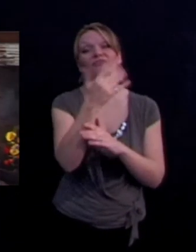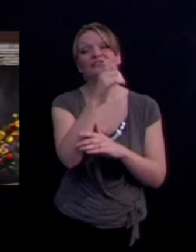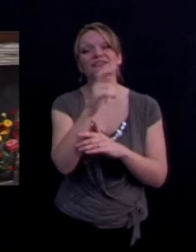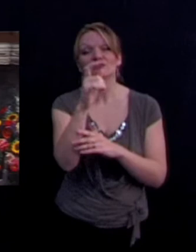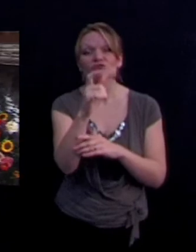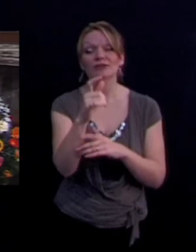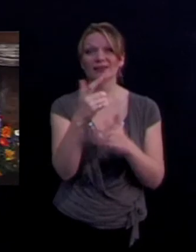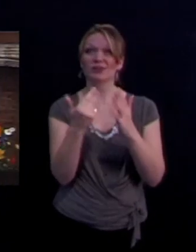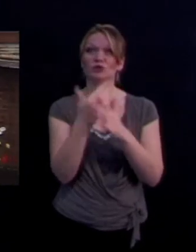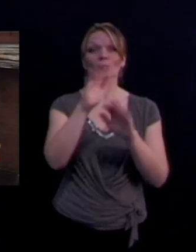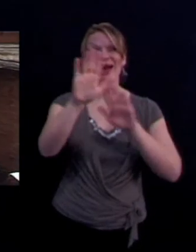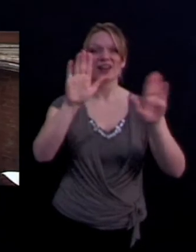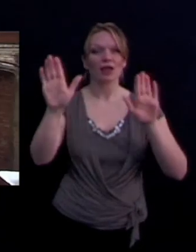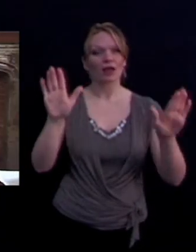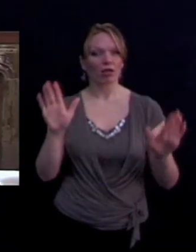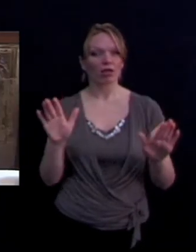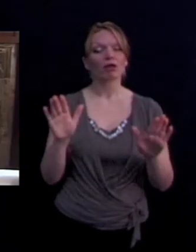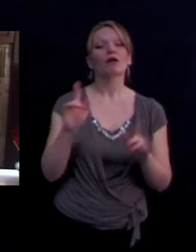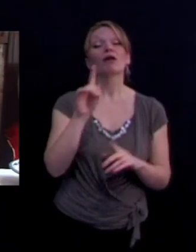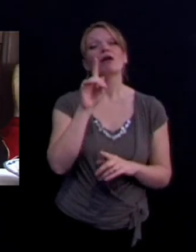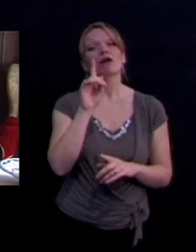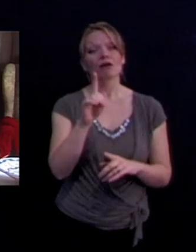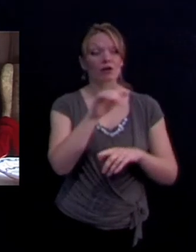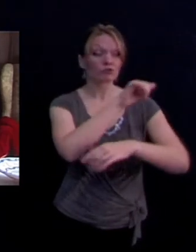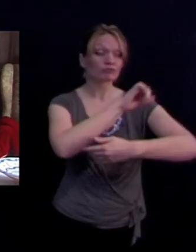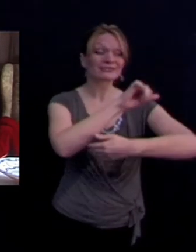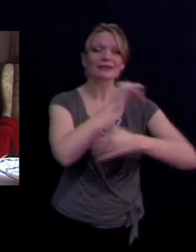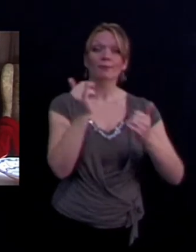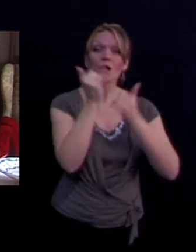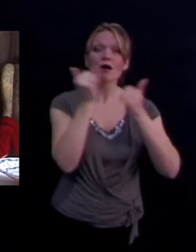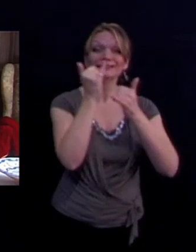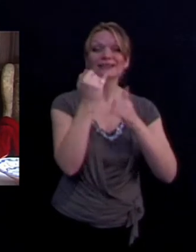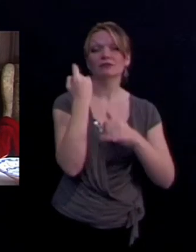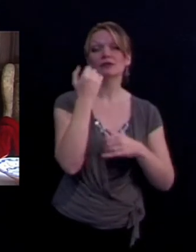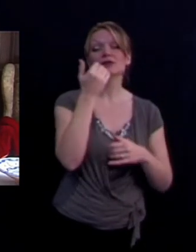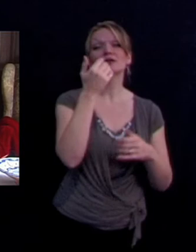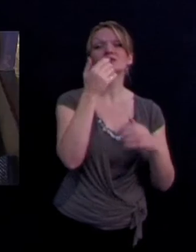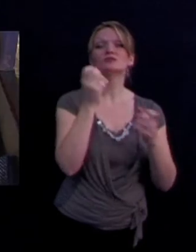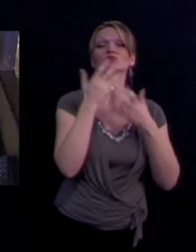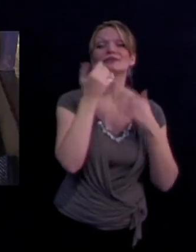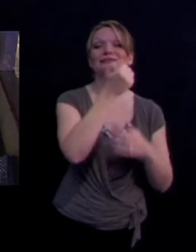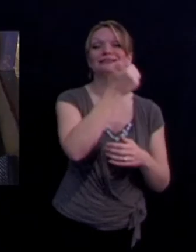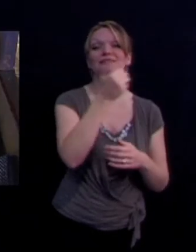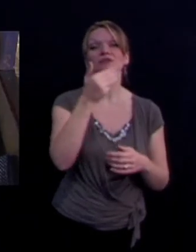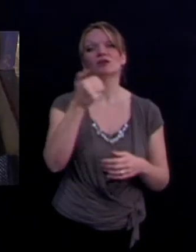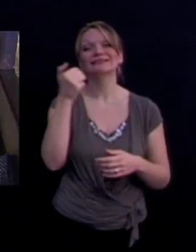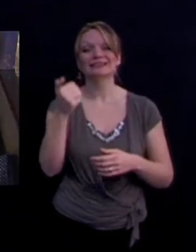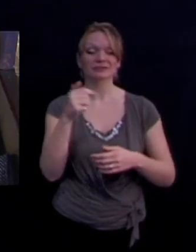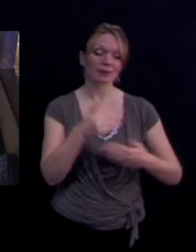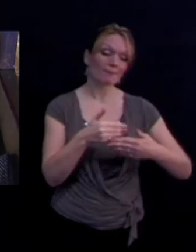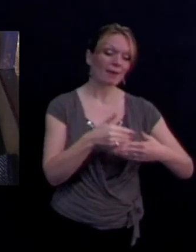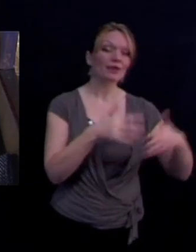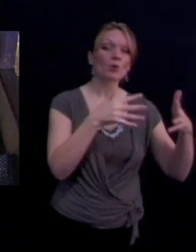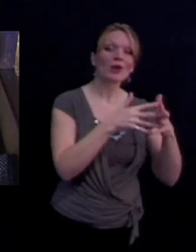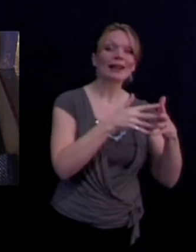and panelled since. The parlour today is set for a christening party. It is spring 1696, and baby William Bosley has